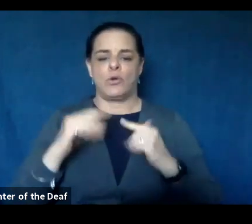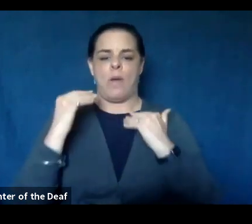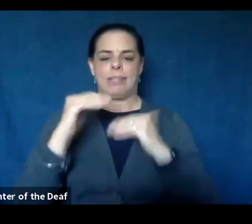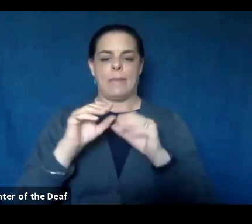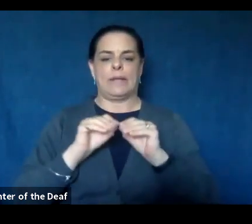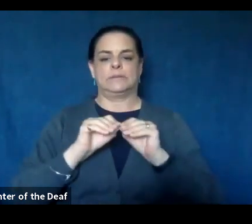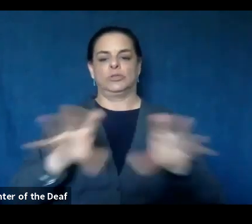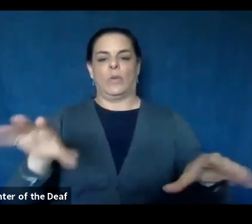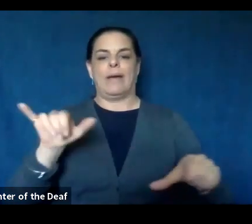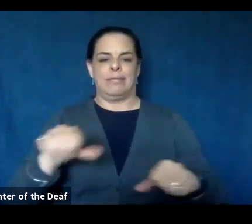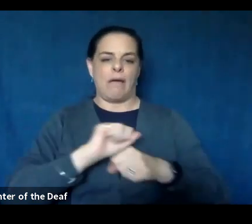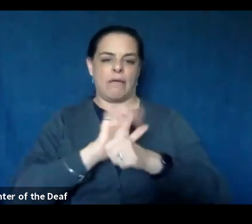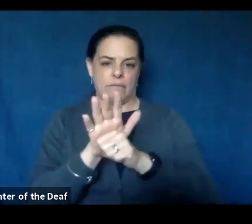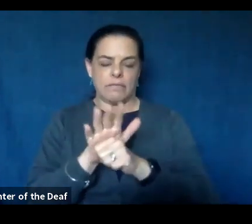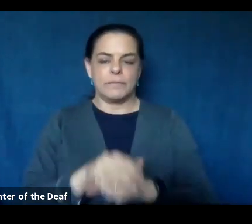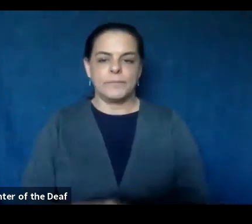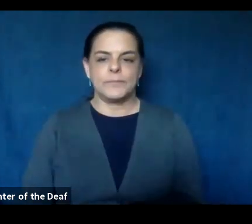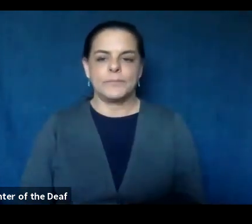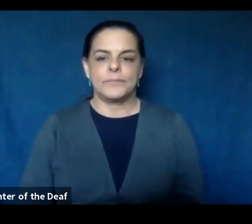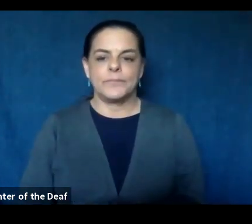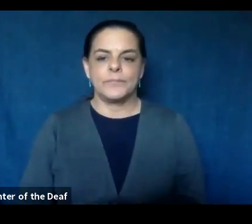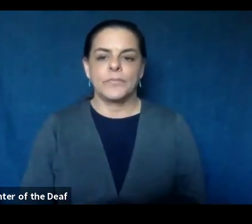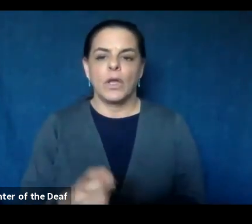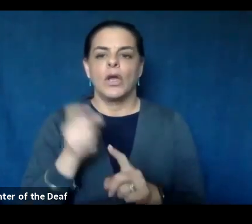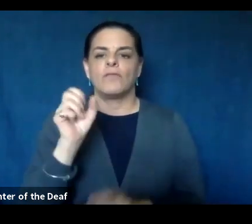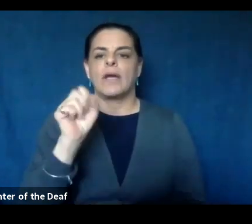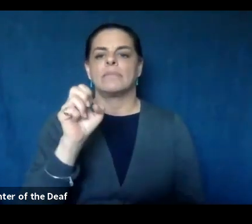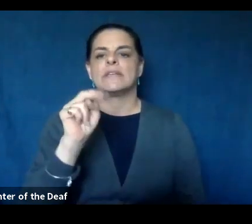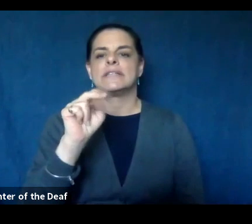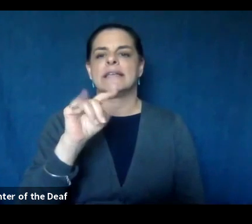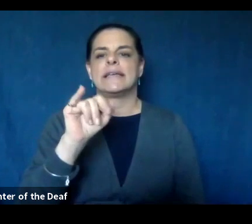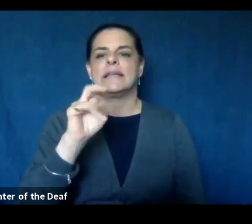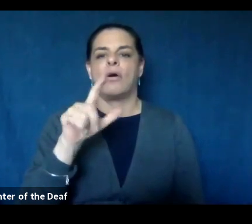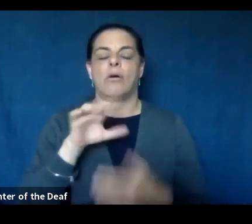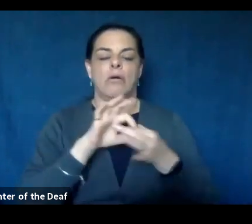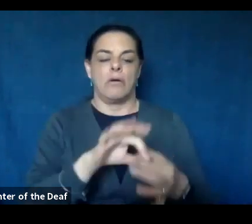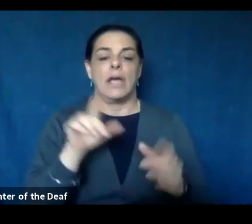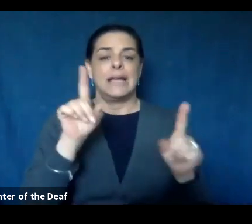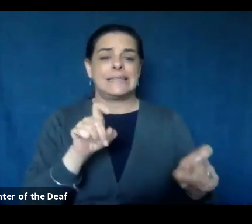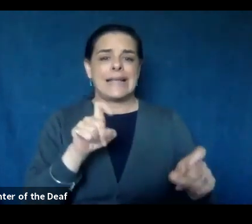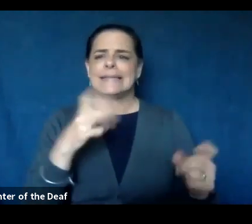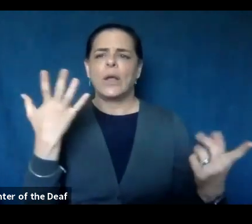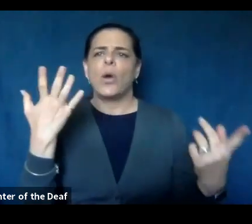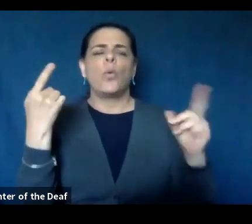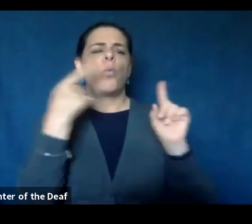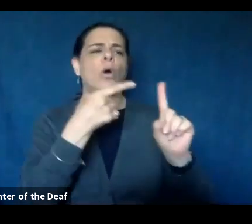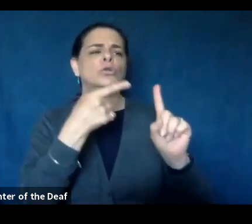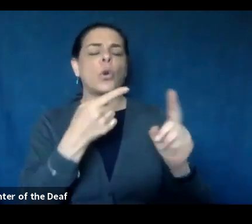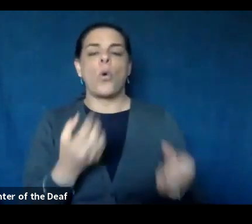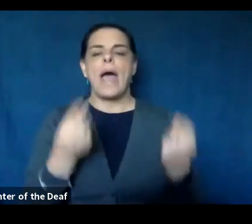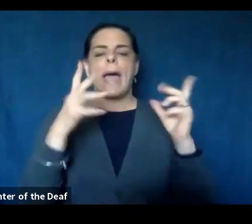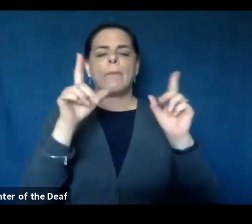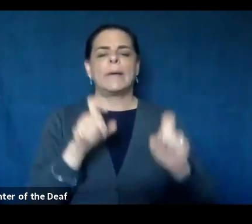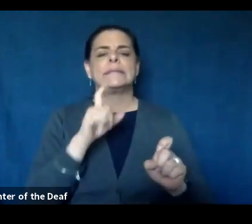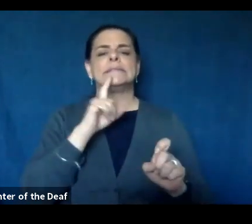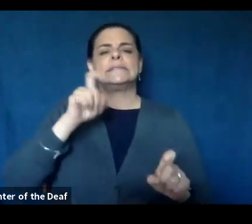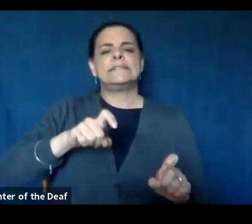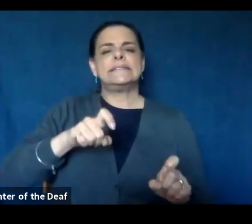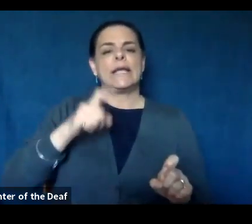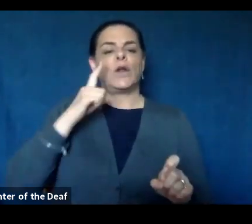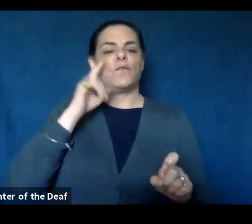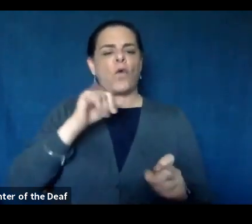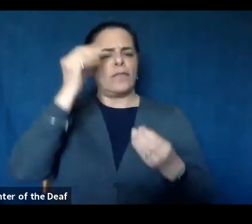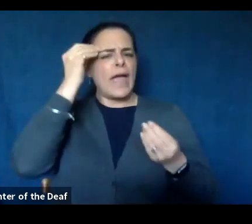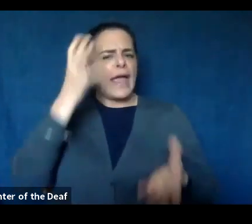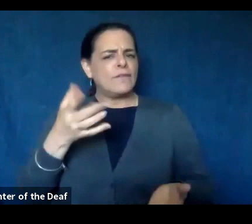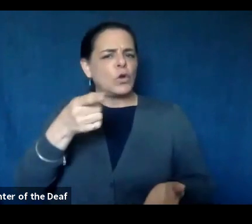our community. From the Sentinel, in respect to testing, what is the goal and how many tests are needed to have the data you